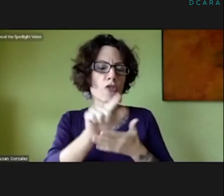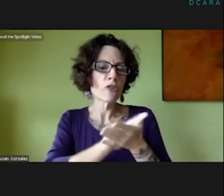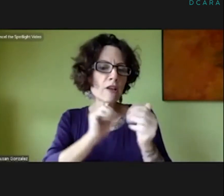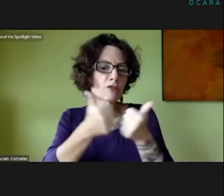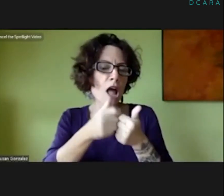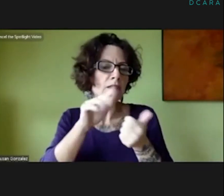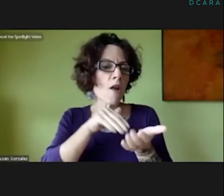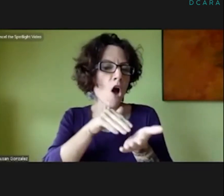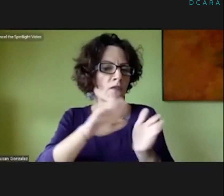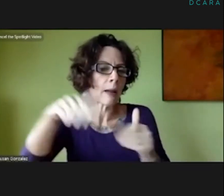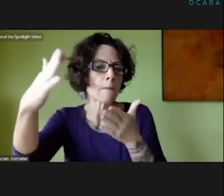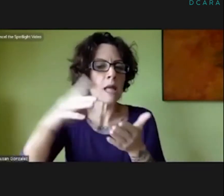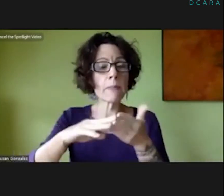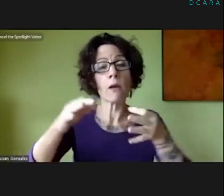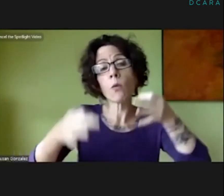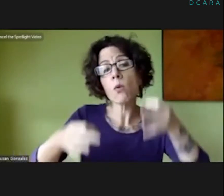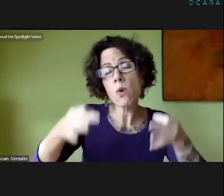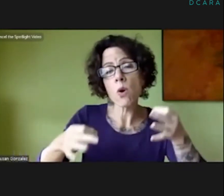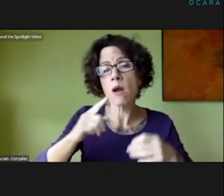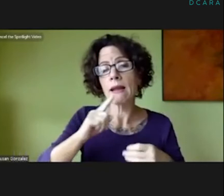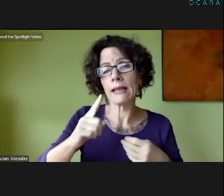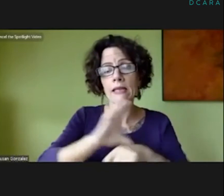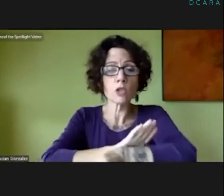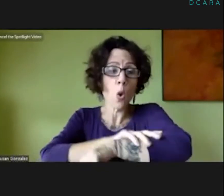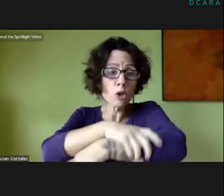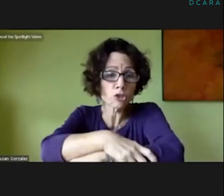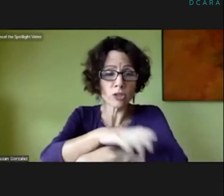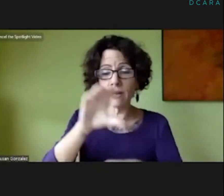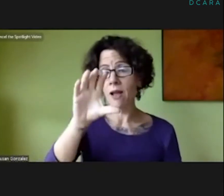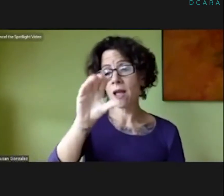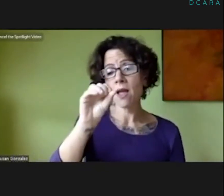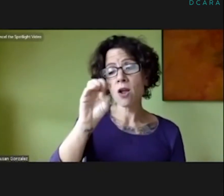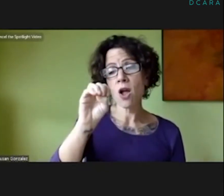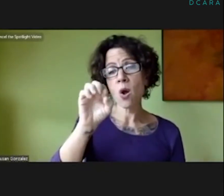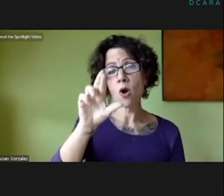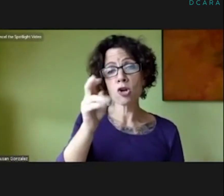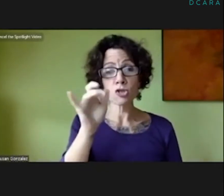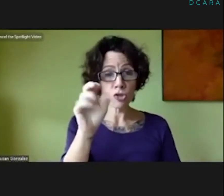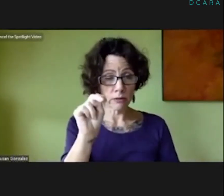Another legal challenge that will be brought up in court is coercion